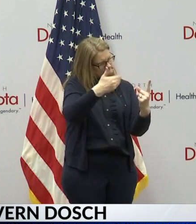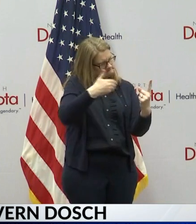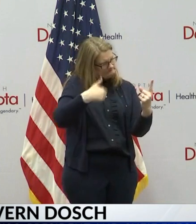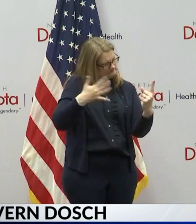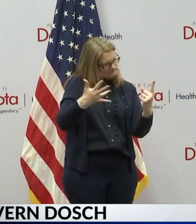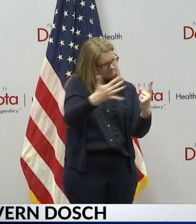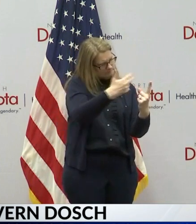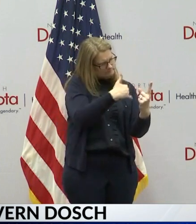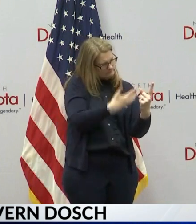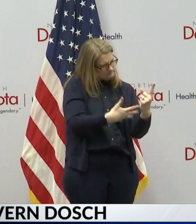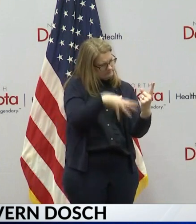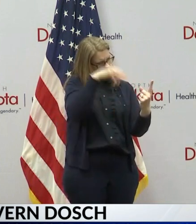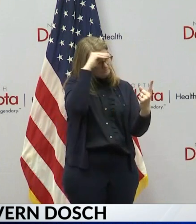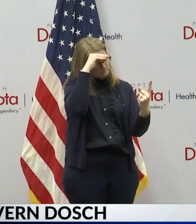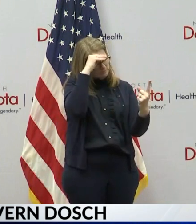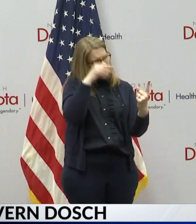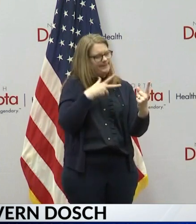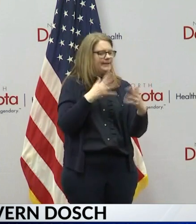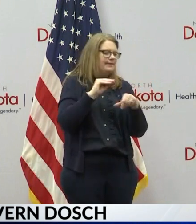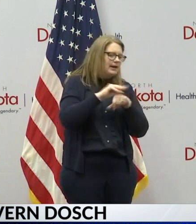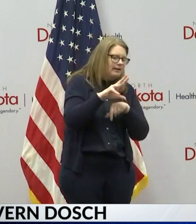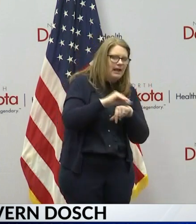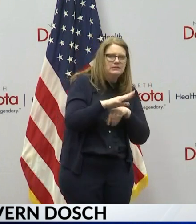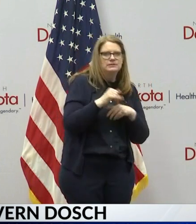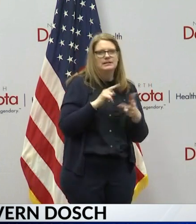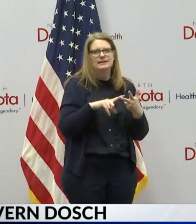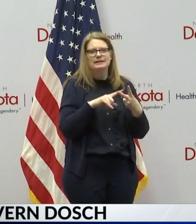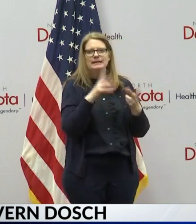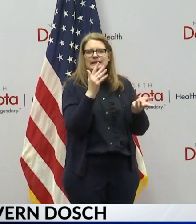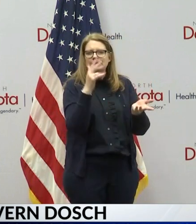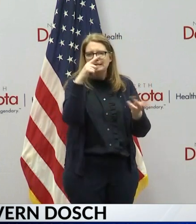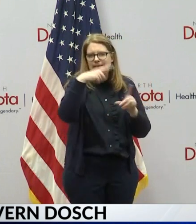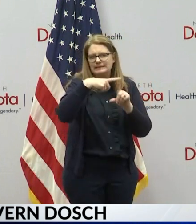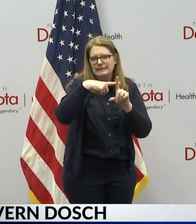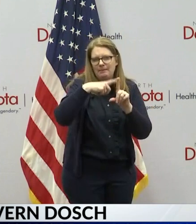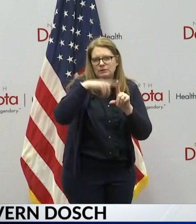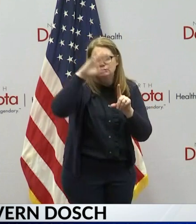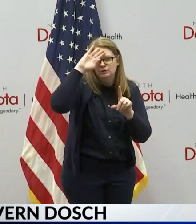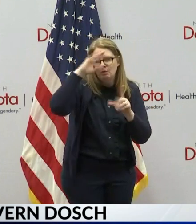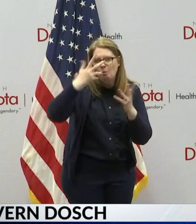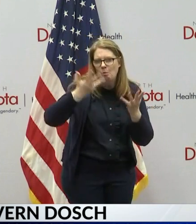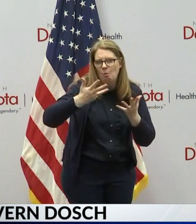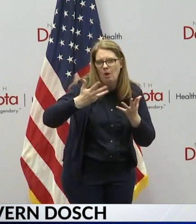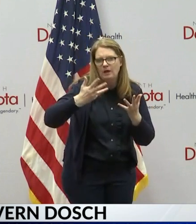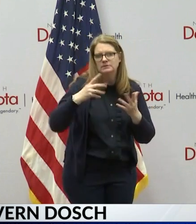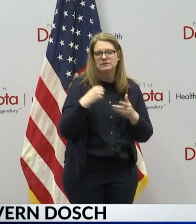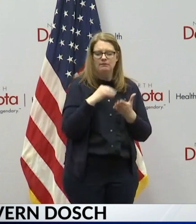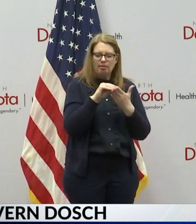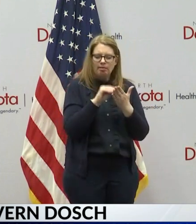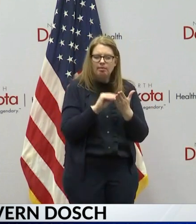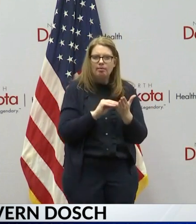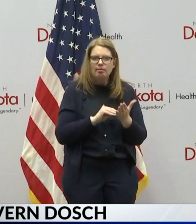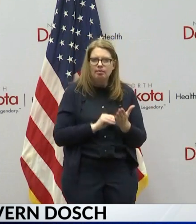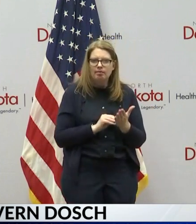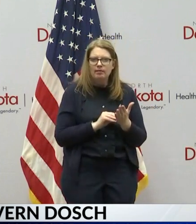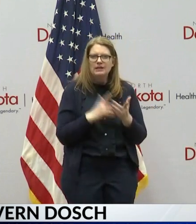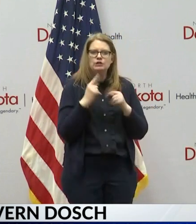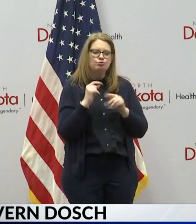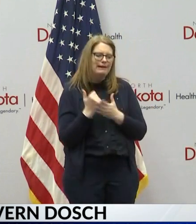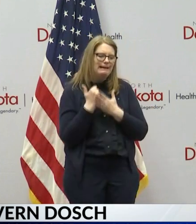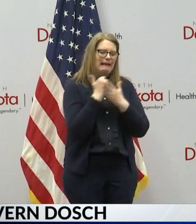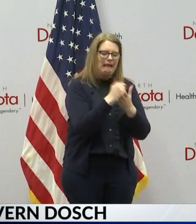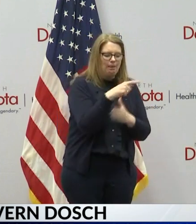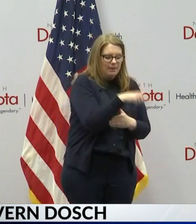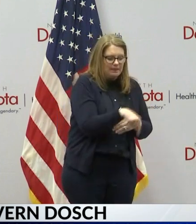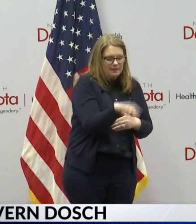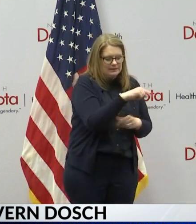information, counseling them, getting their temperature, trying to help them through this process of recovery. It's